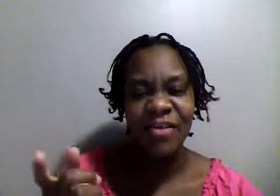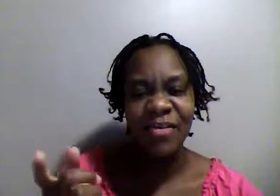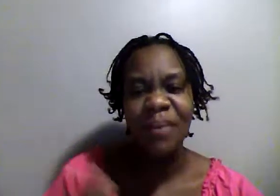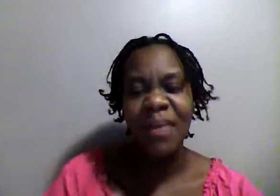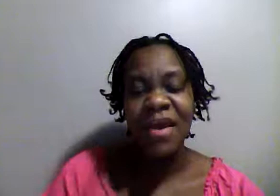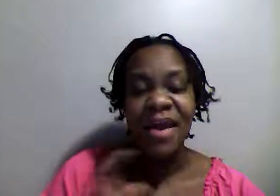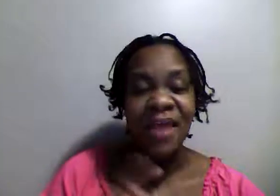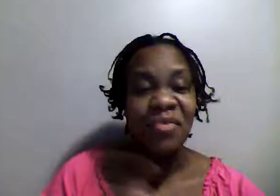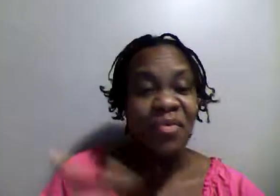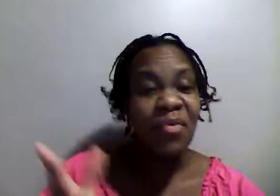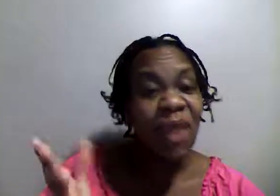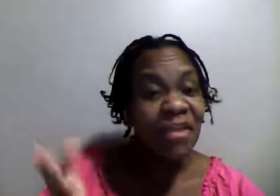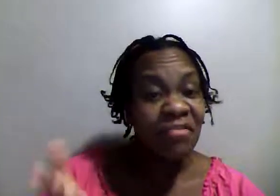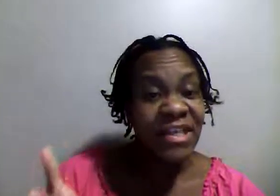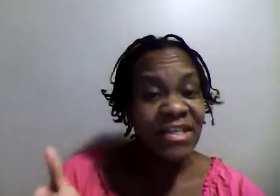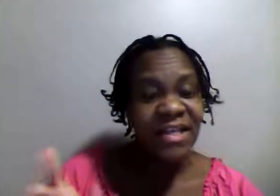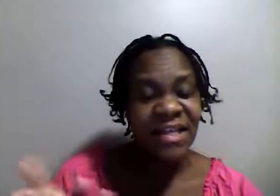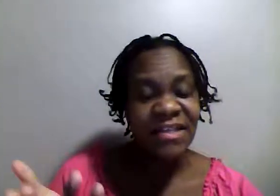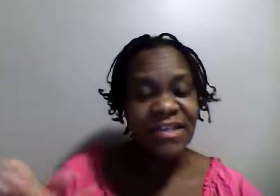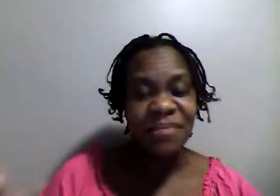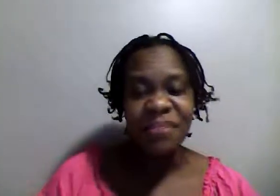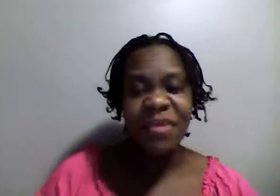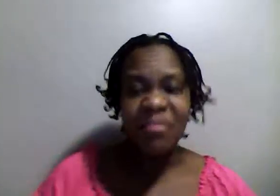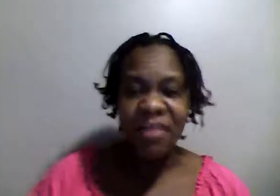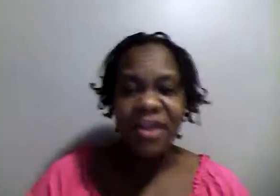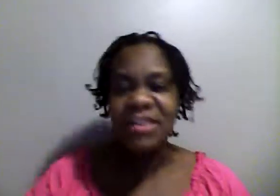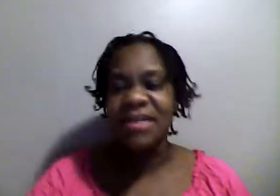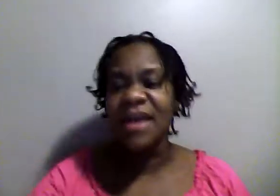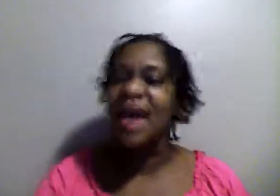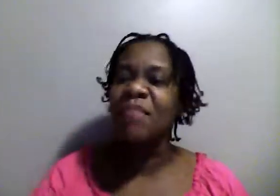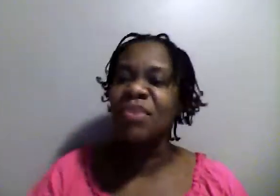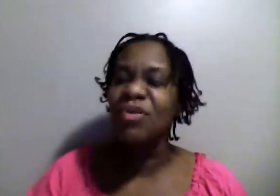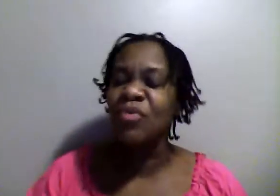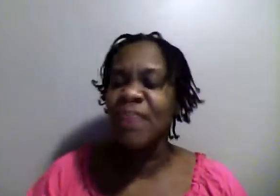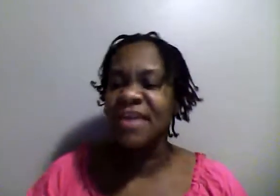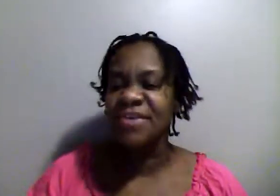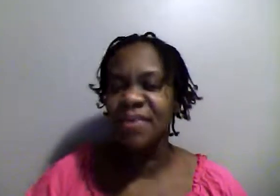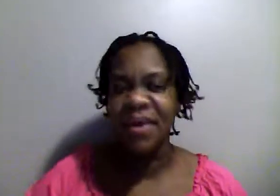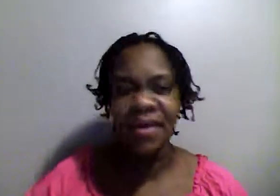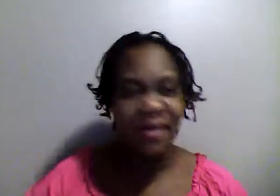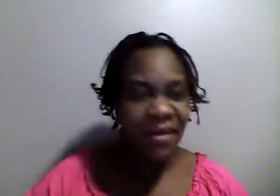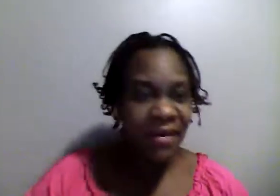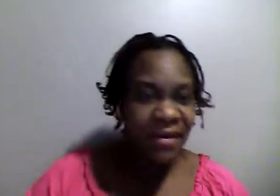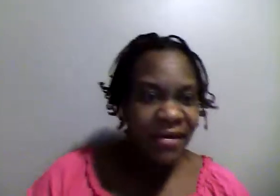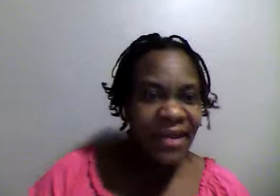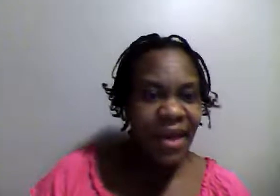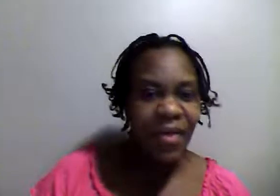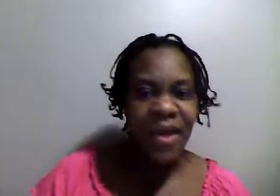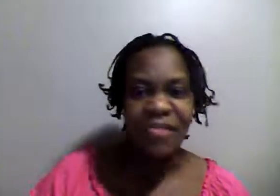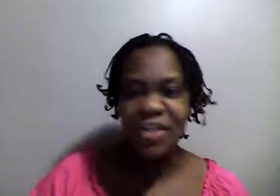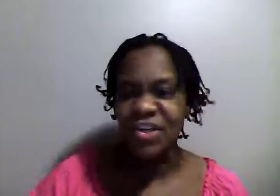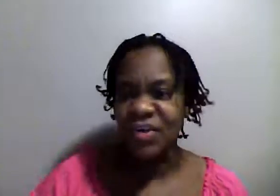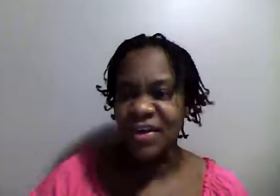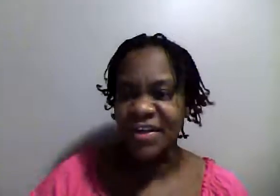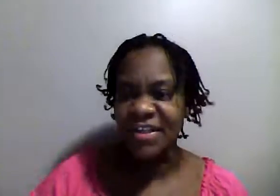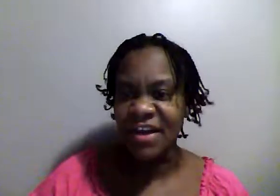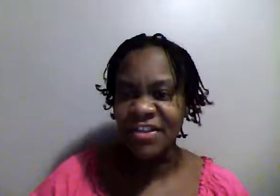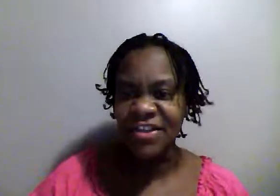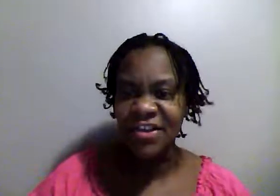heirloom. I don't know what the reason is, but the hybrid do better where yellow and green shoulder is concerned.